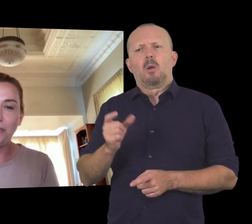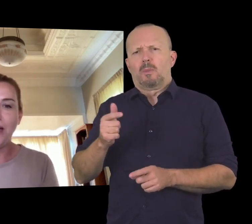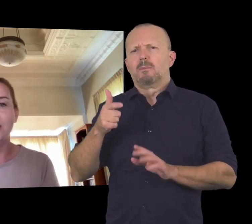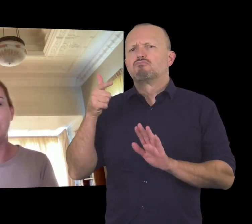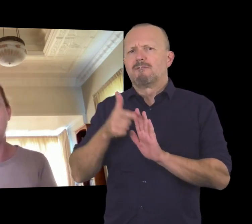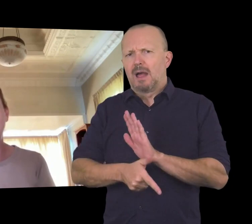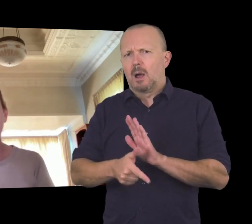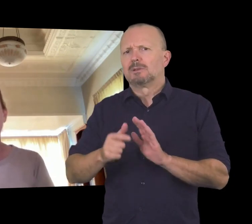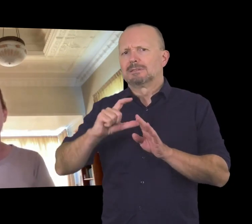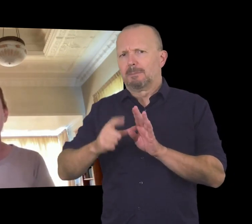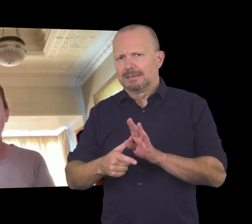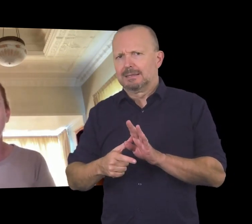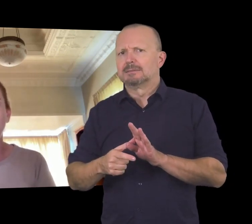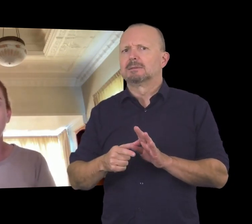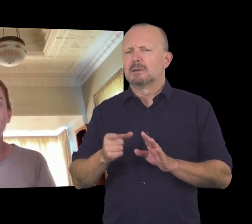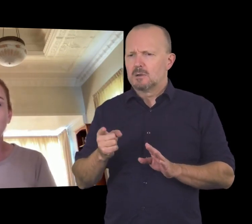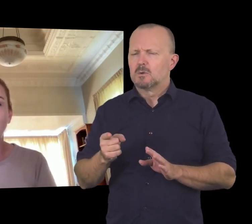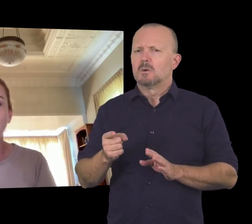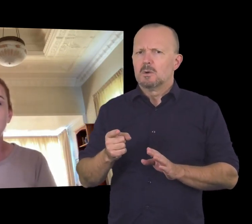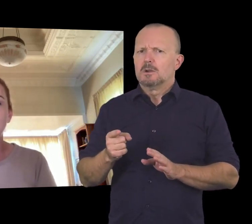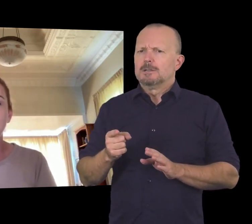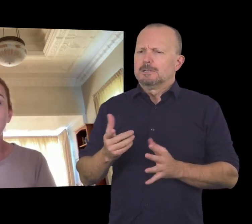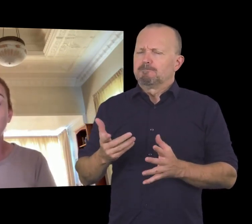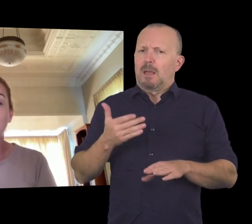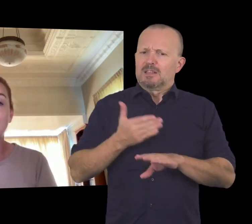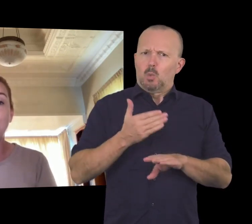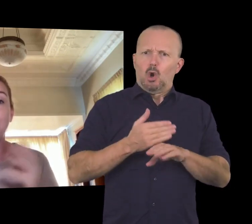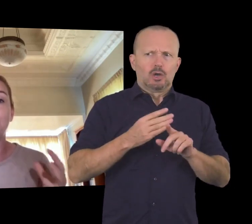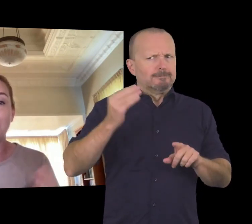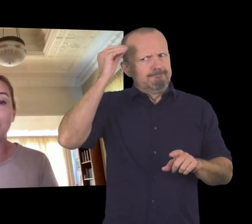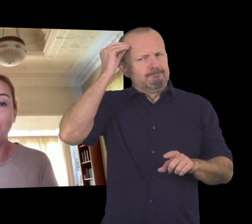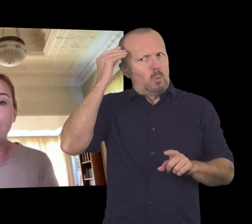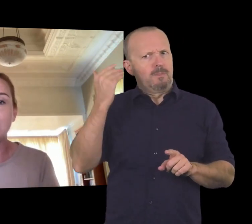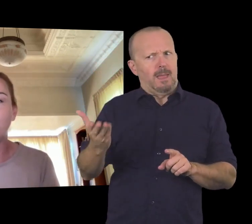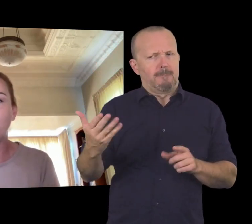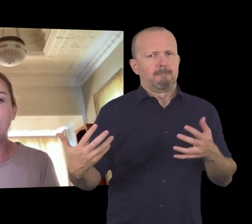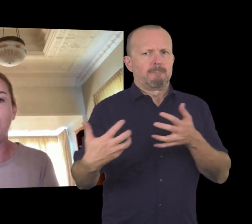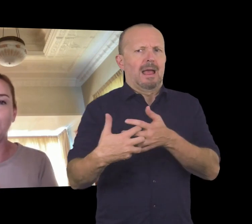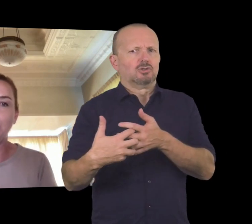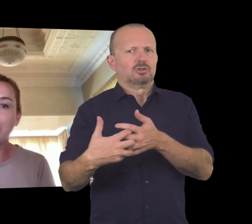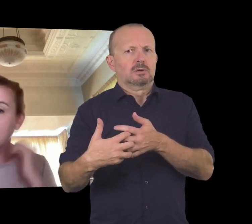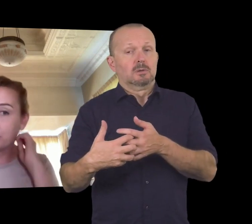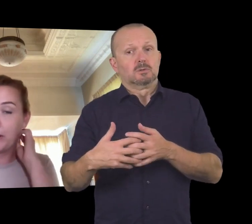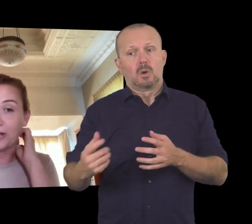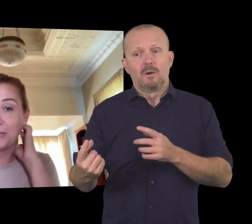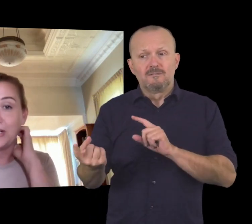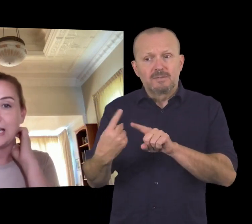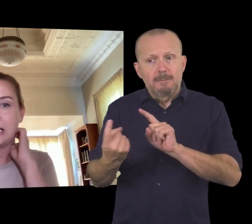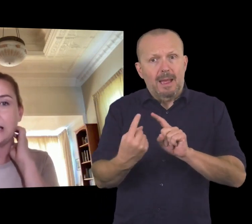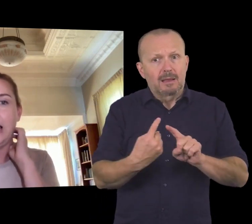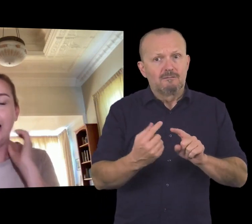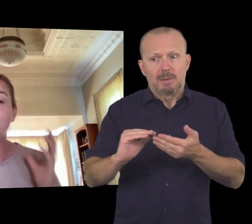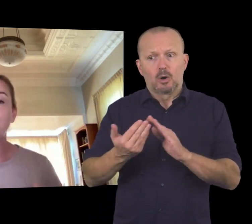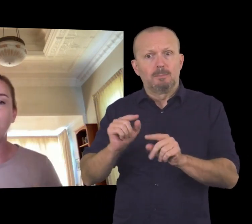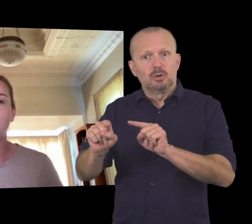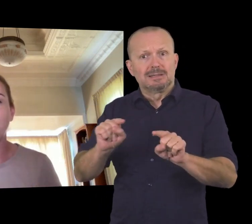those with profound disabilities. You know, this work has been made with them in mind, and the feedback that we were getting from our